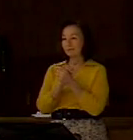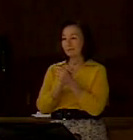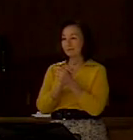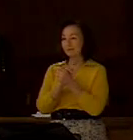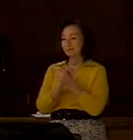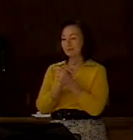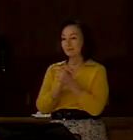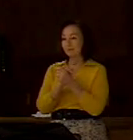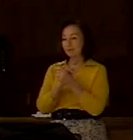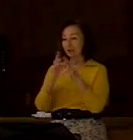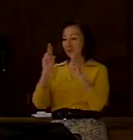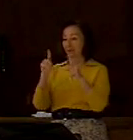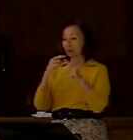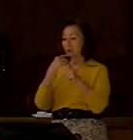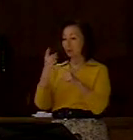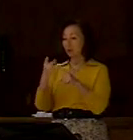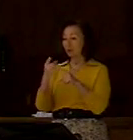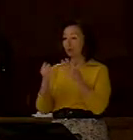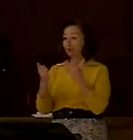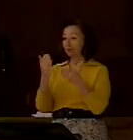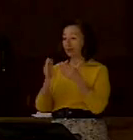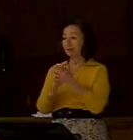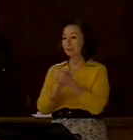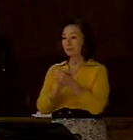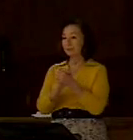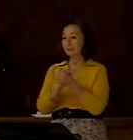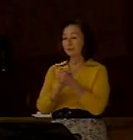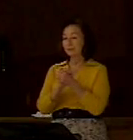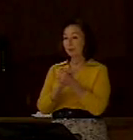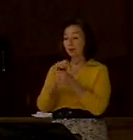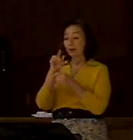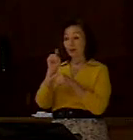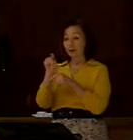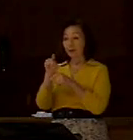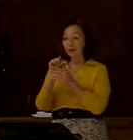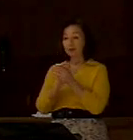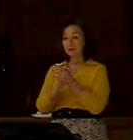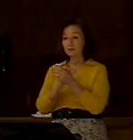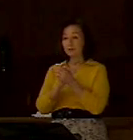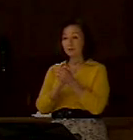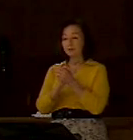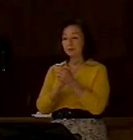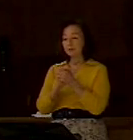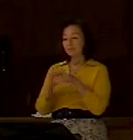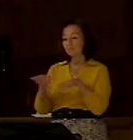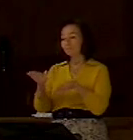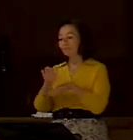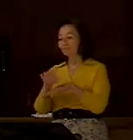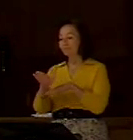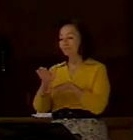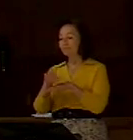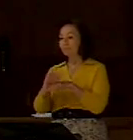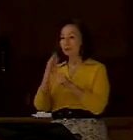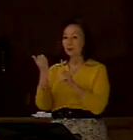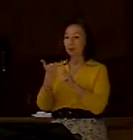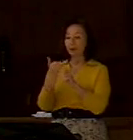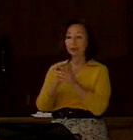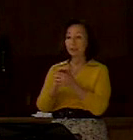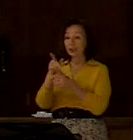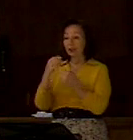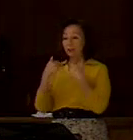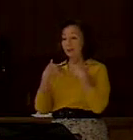Somebody told you, maybe. Are you moderately persuaded? You know, we do have